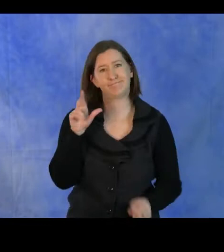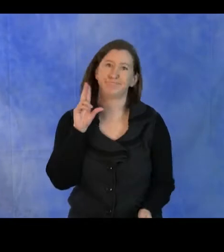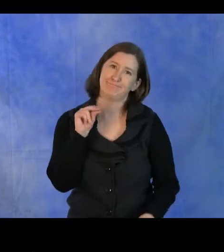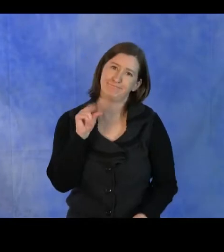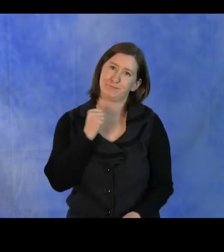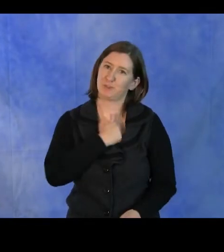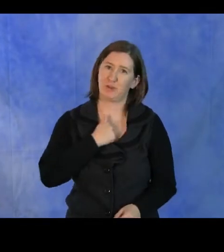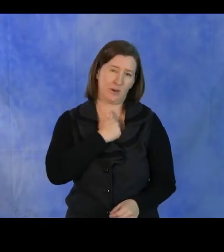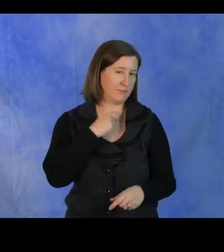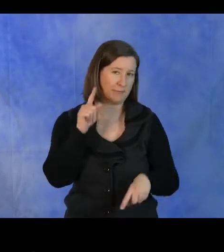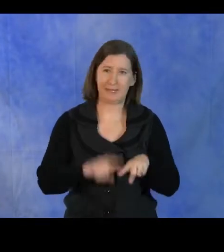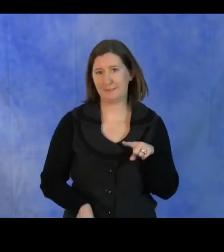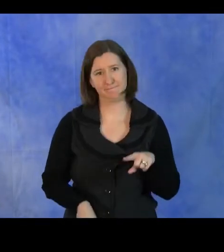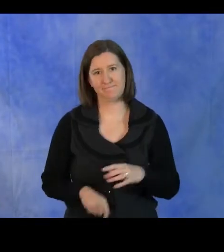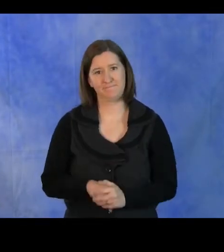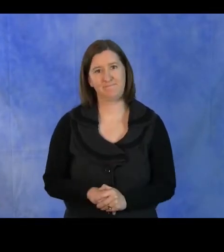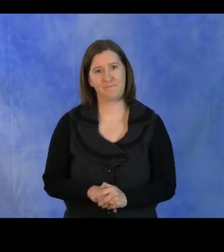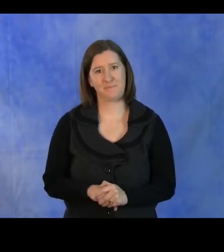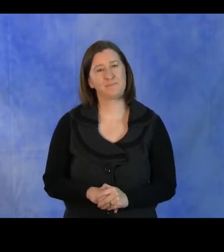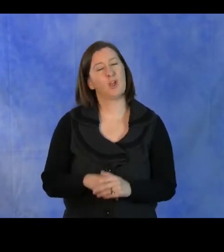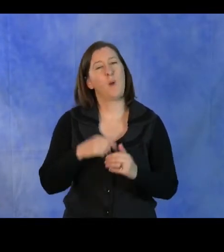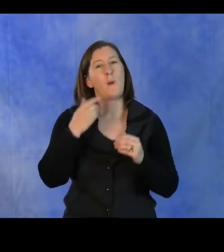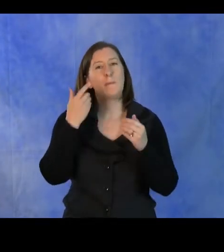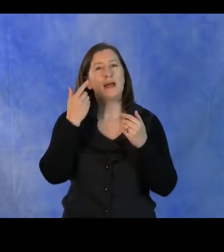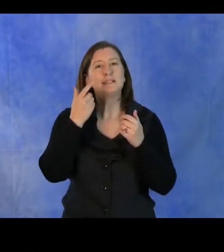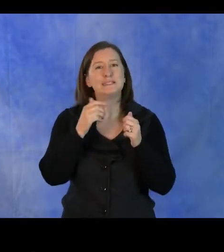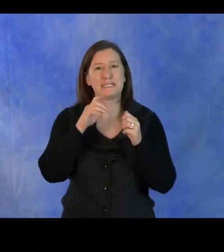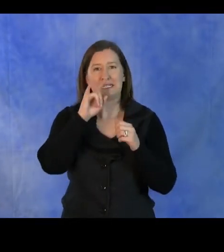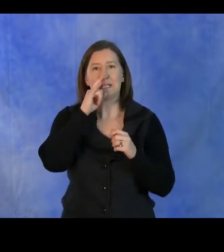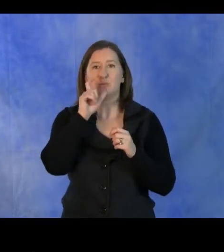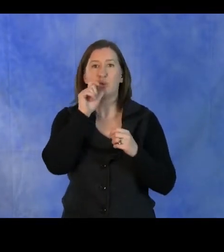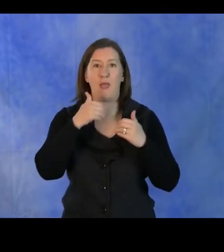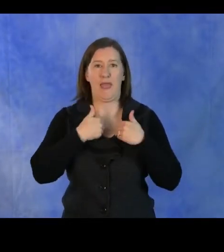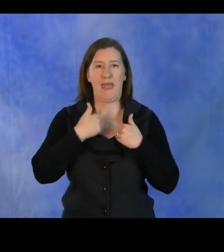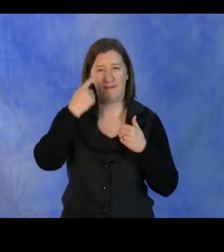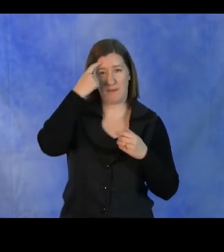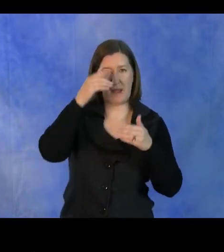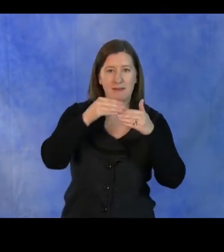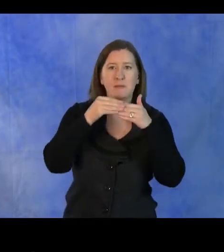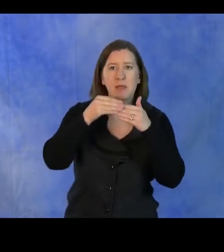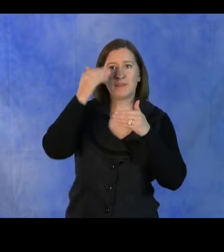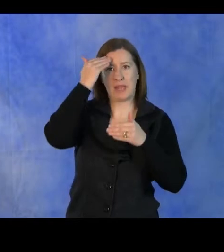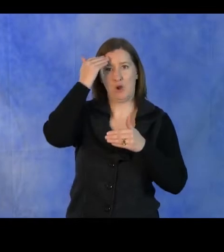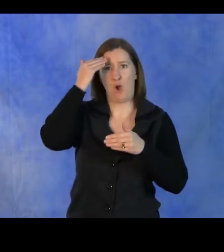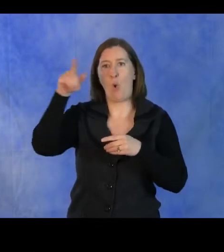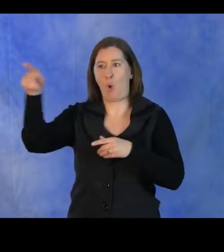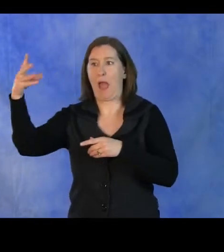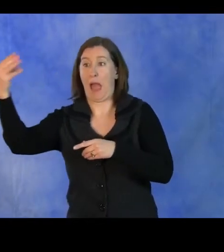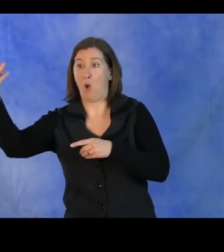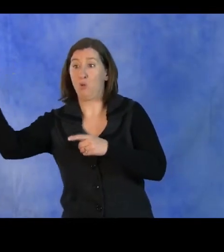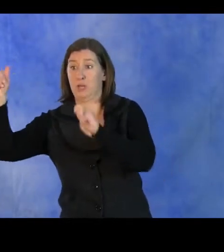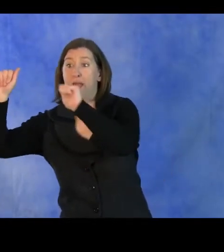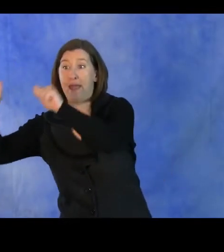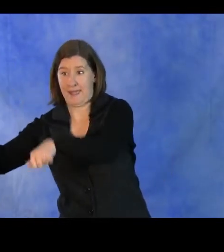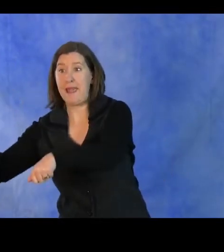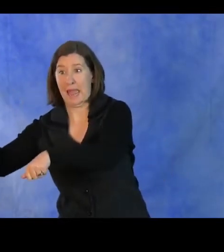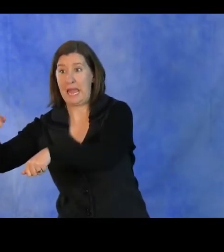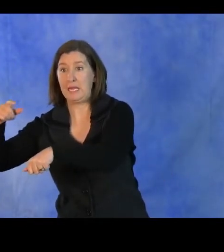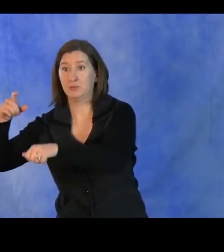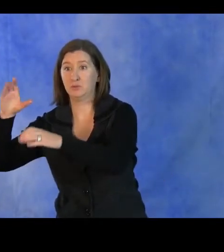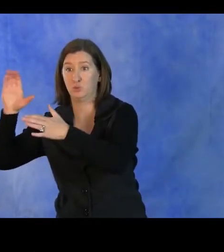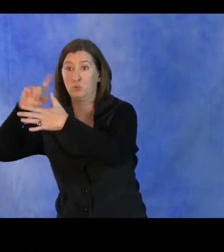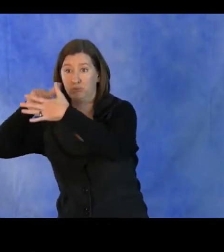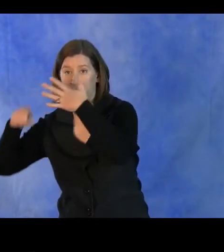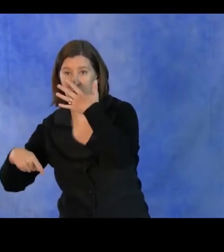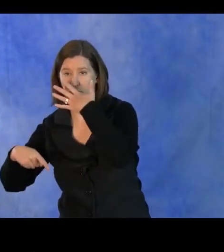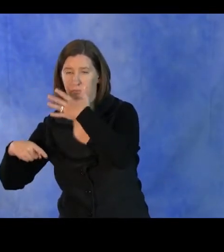things like that? You can't. Sorry, that's not allowed. So kids who have that mental flexibility know